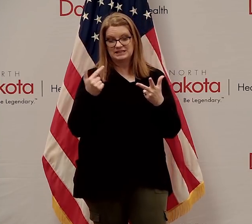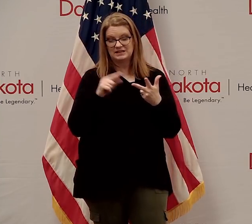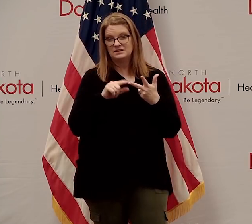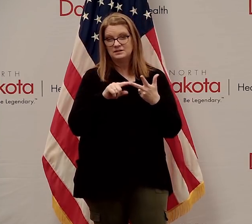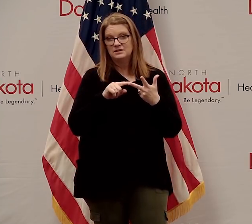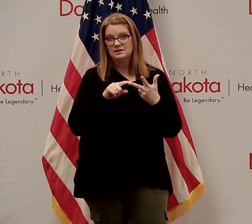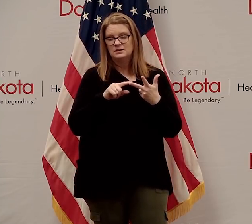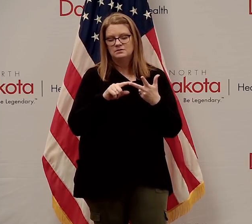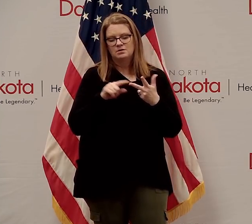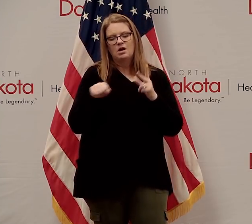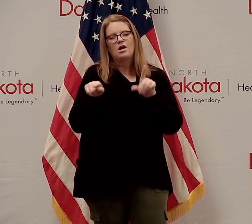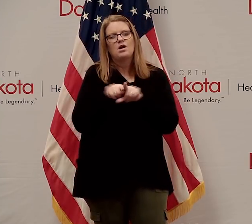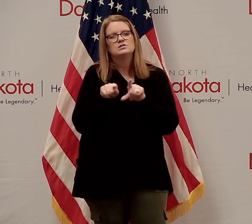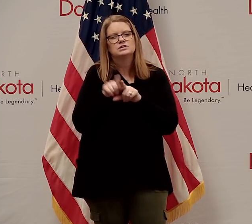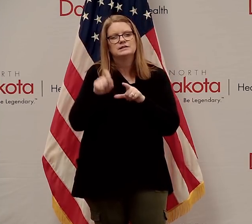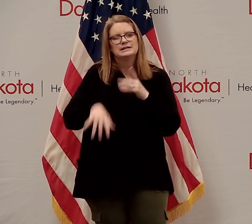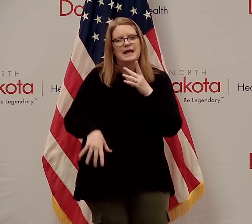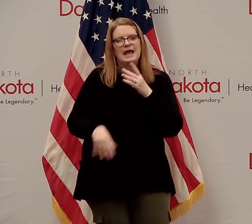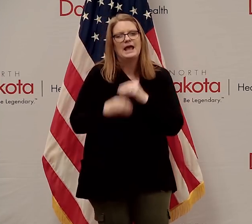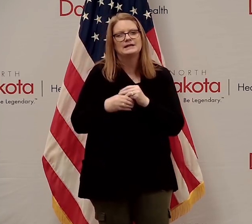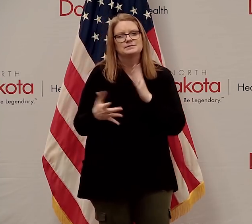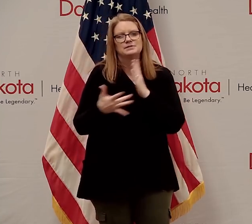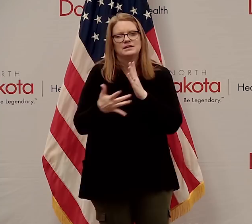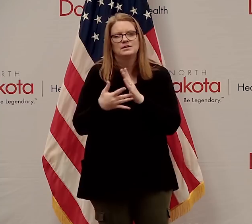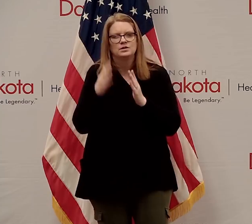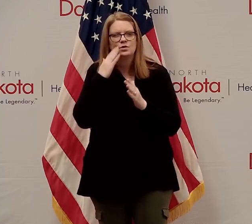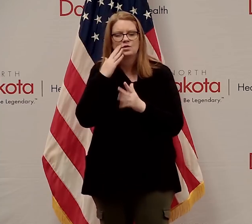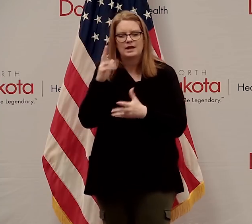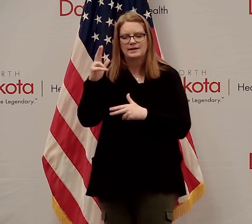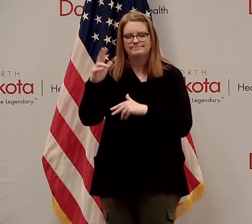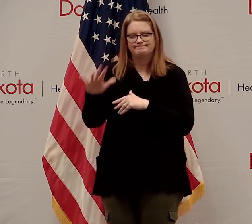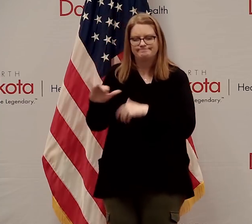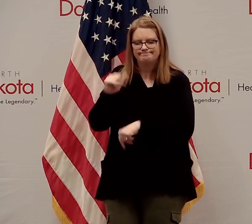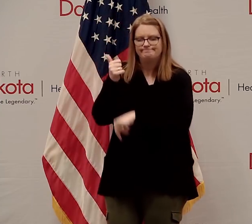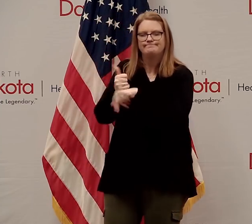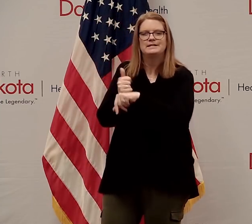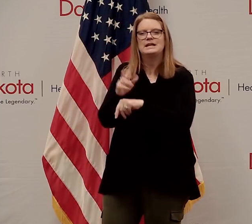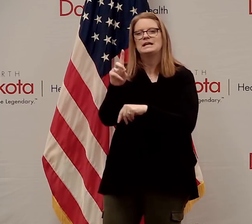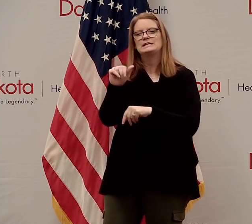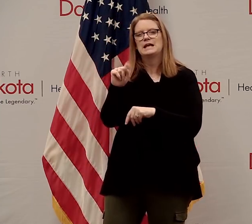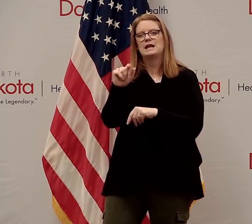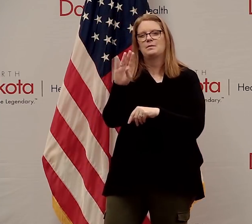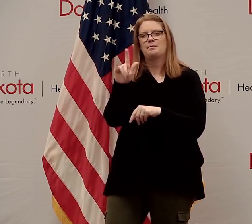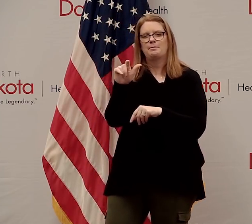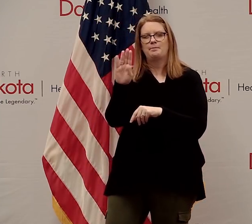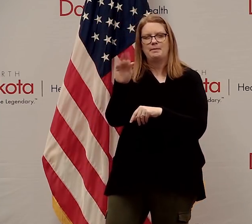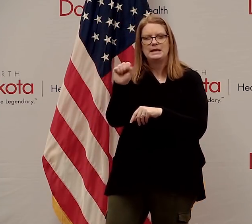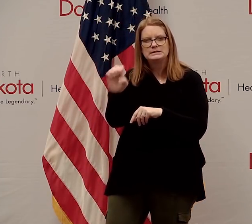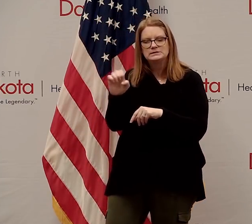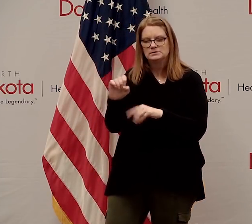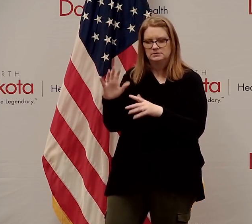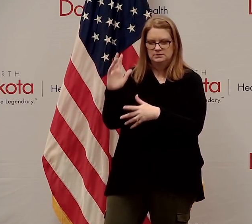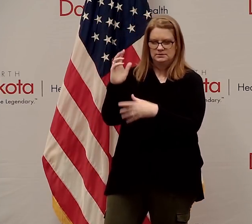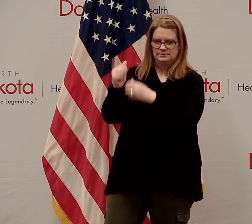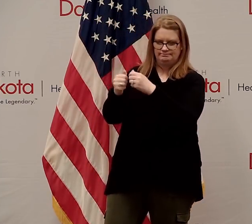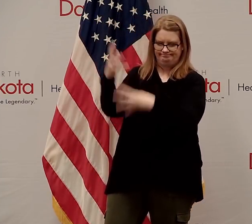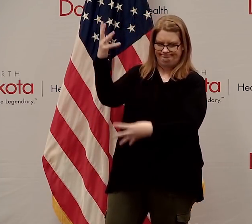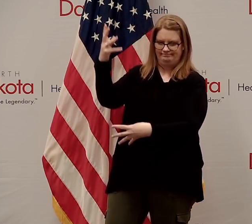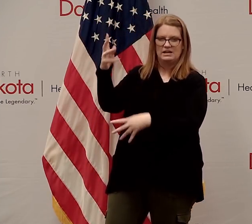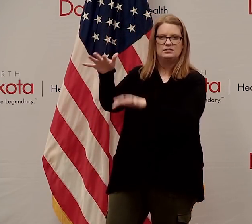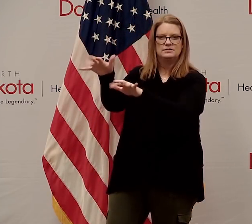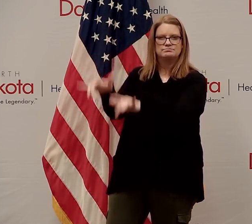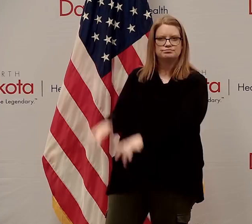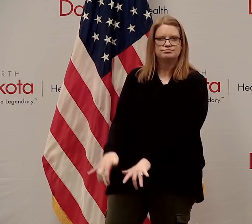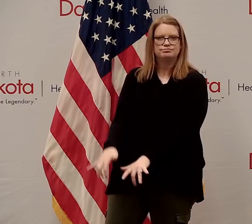some efforts to build out a back-end database that would have an implemented automated solution for contact